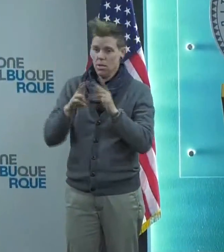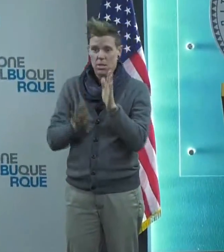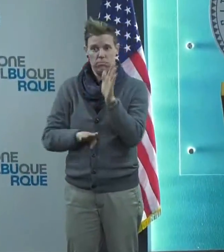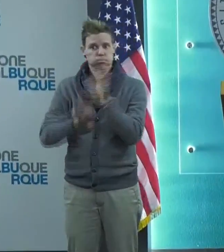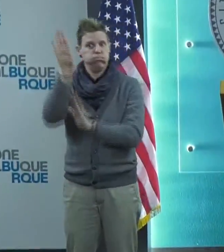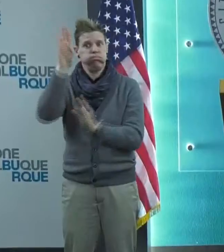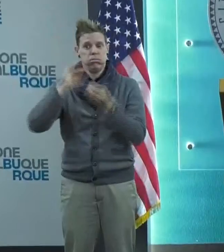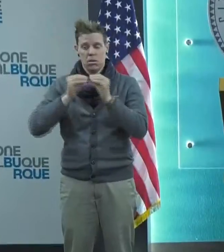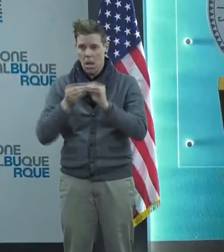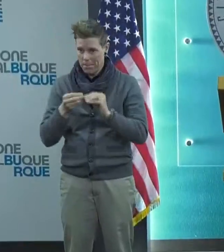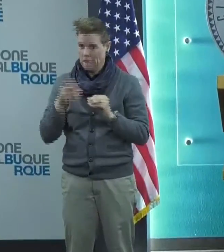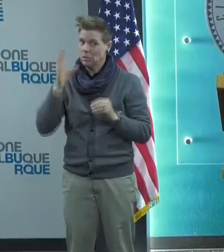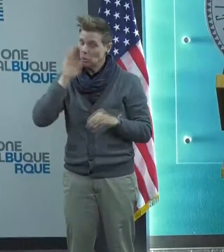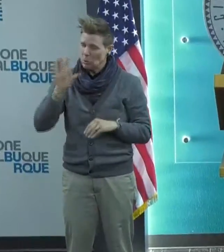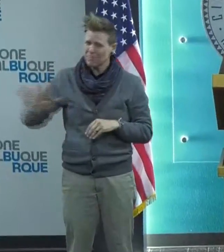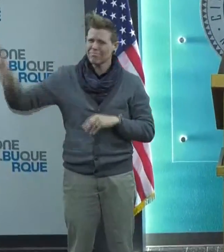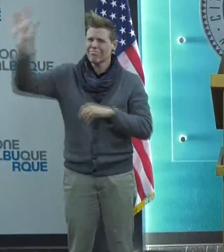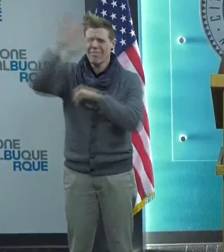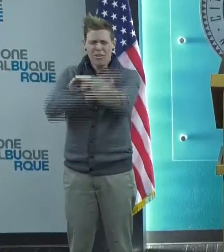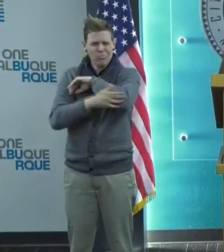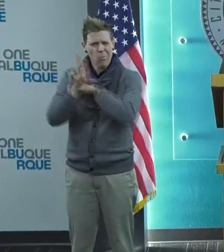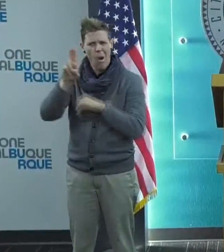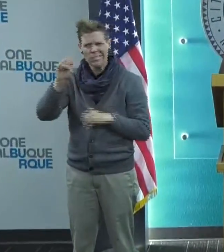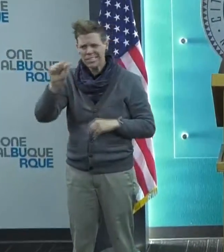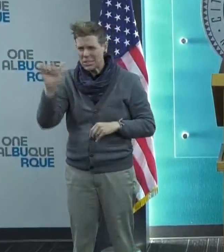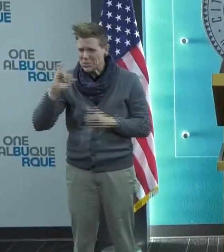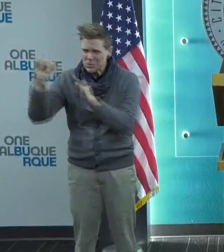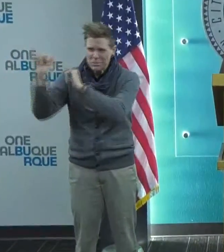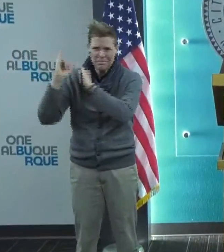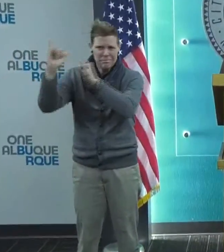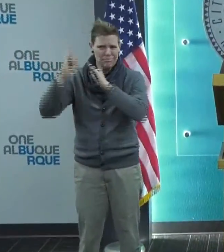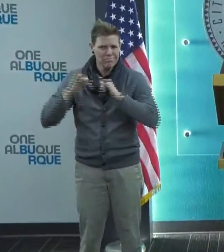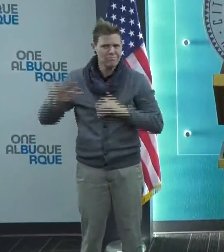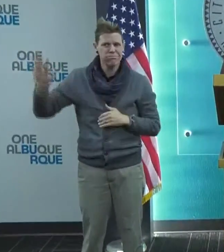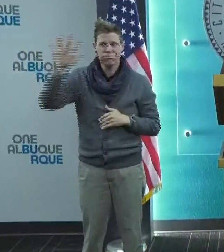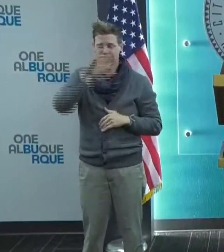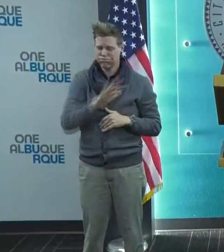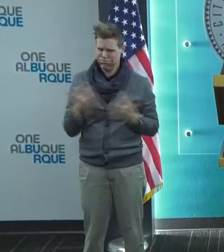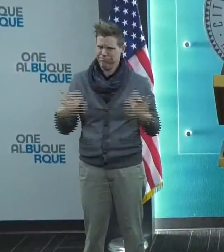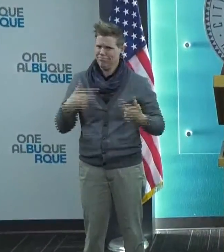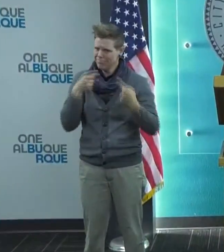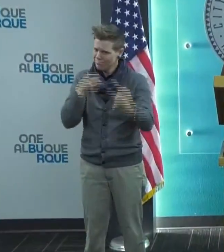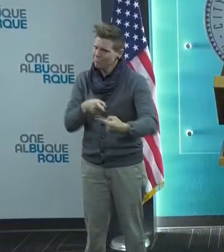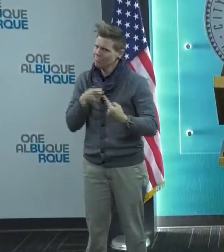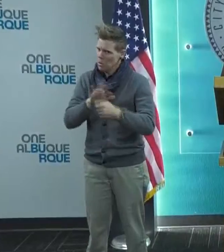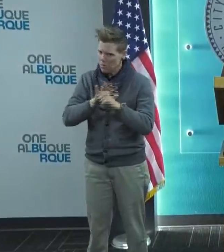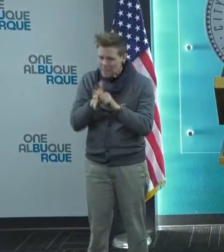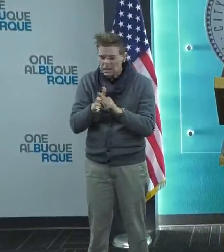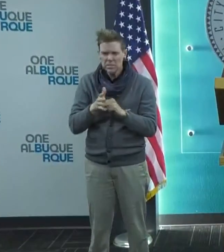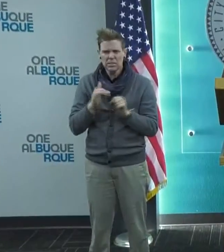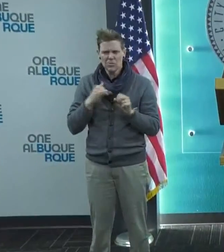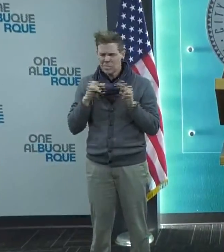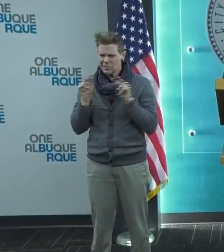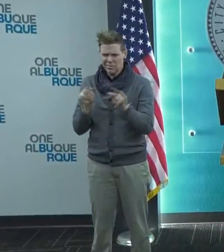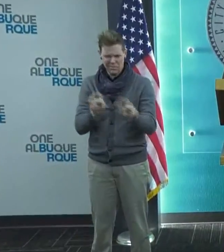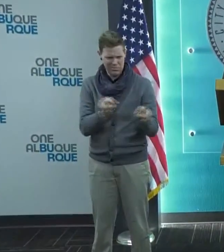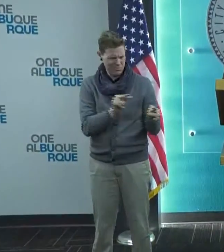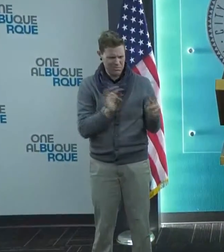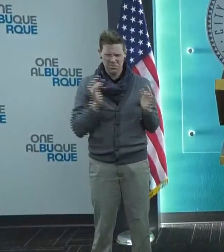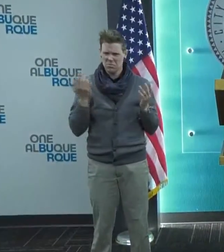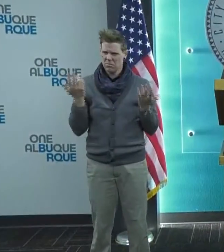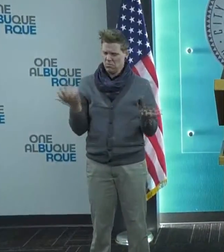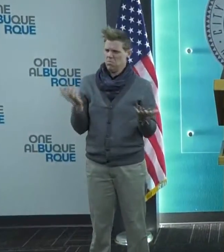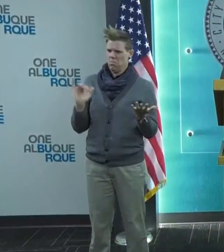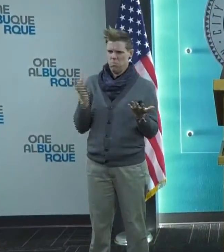also spiking, and of course, so is the metro area. But we try and also look at, all right, where are we with respect to other major